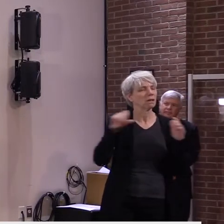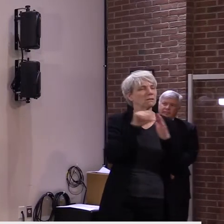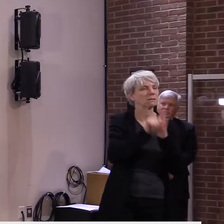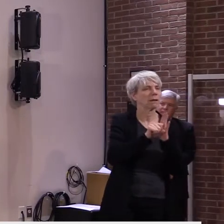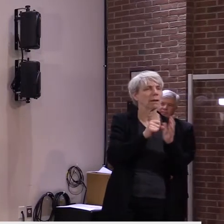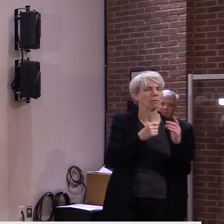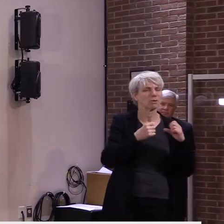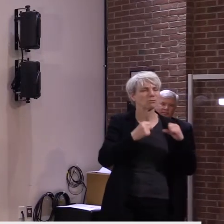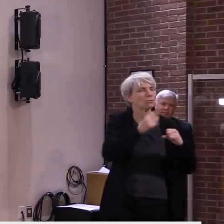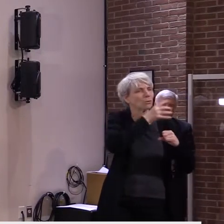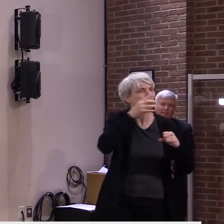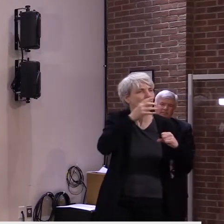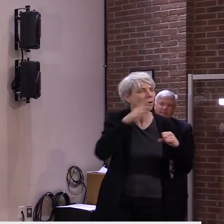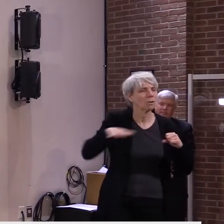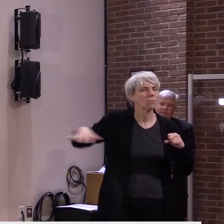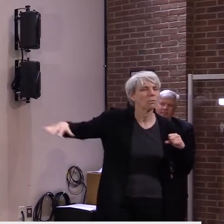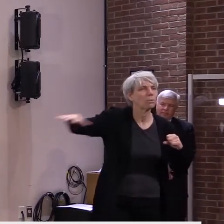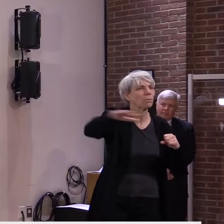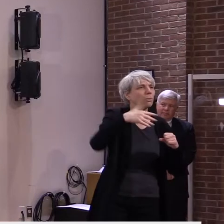volunteerism in general is suffering,